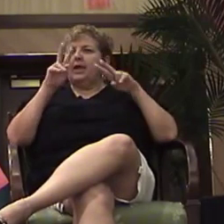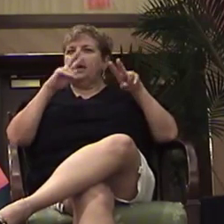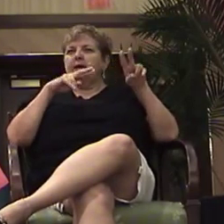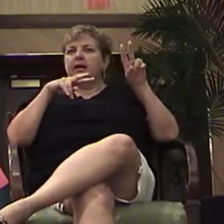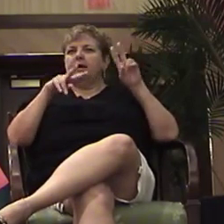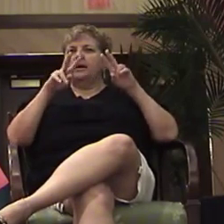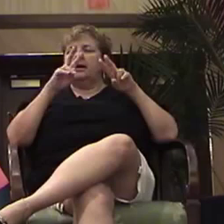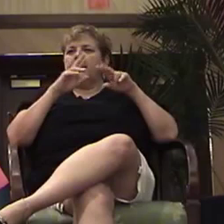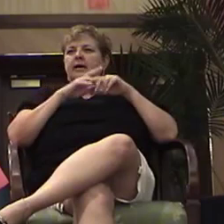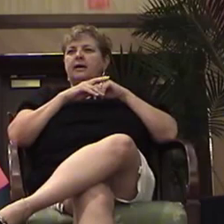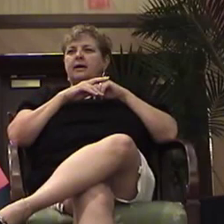this guy. He was